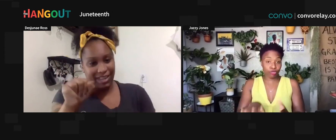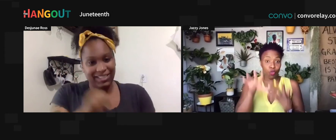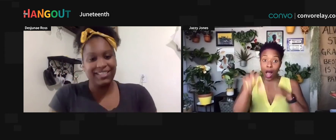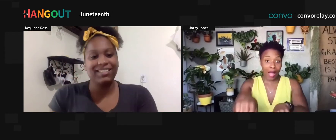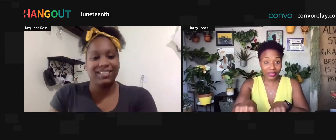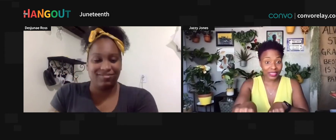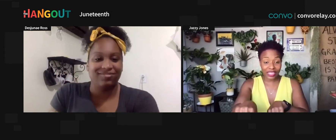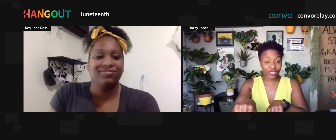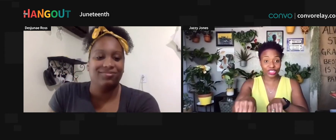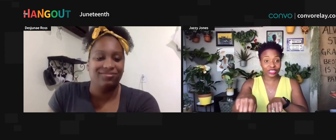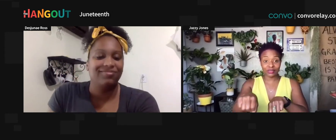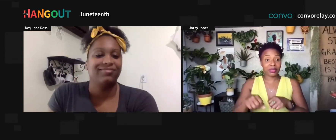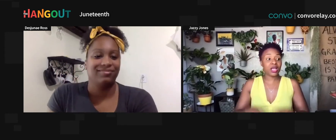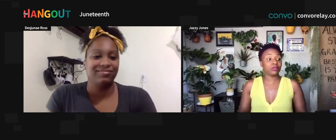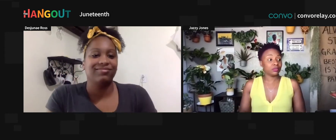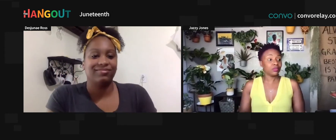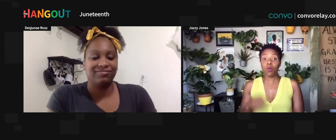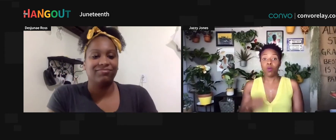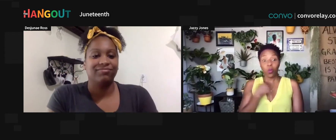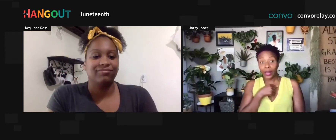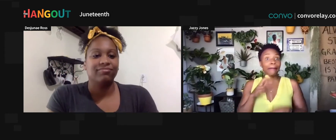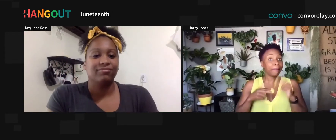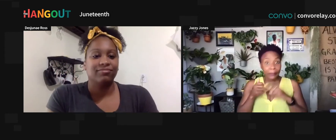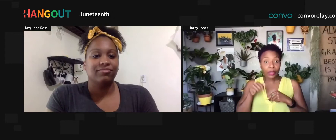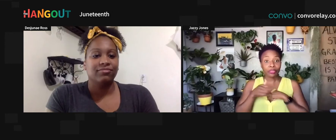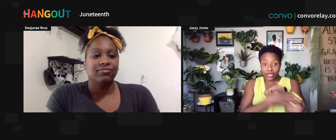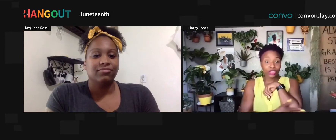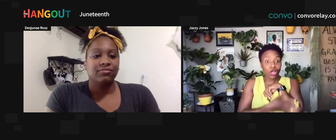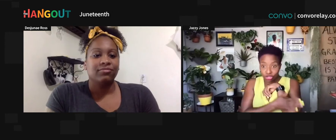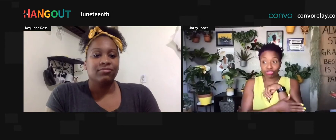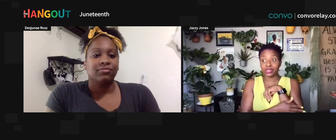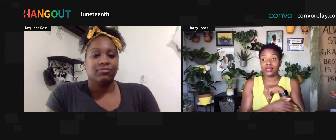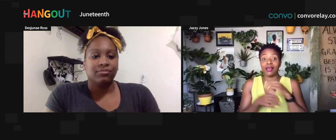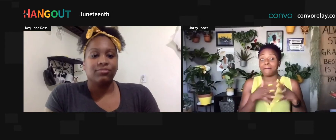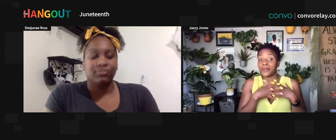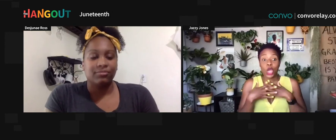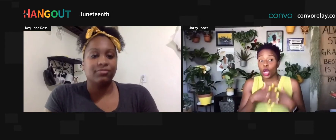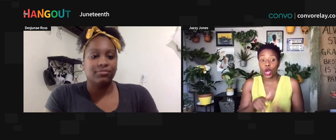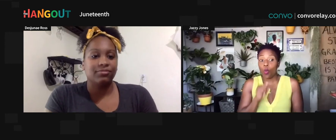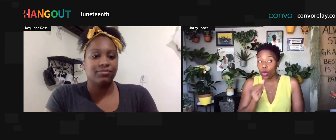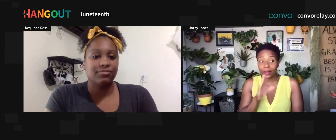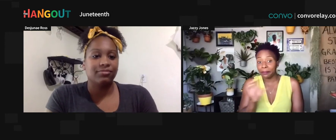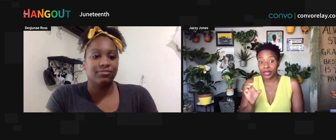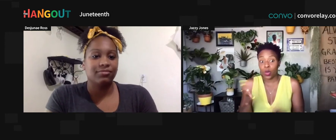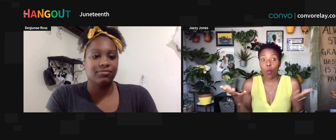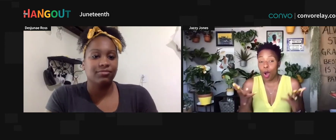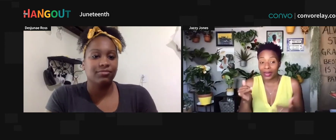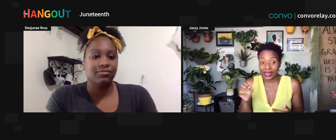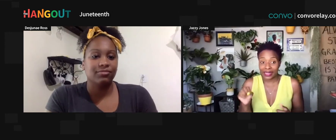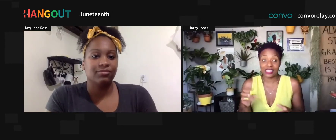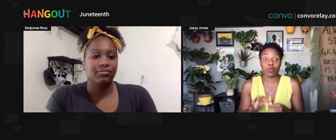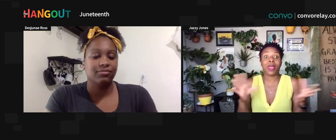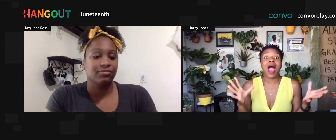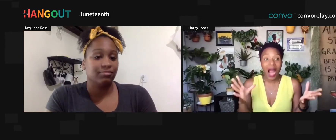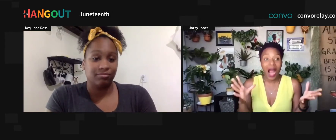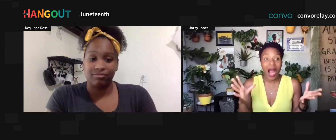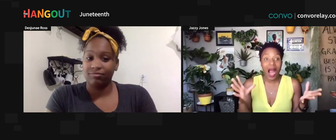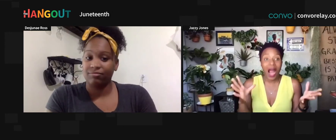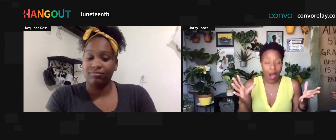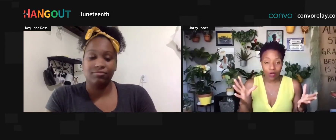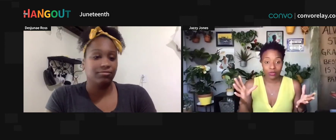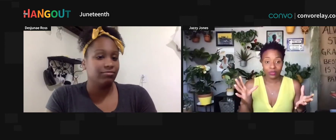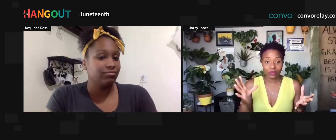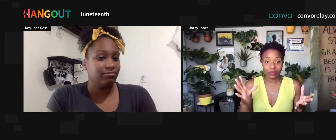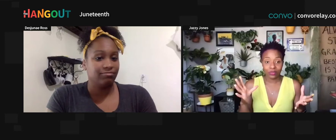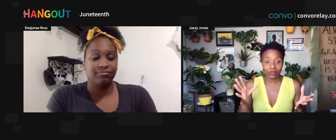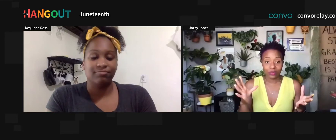blood, sweat, and tears. It was built on the backs of Black people. That's right. So we built this country. There would be